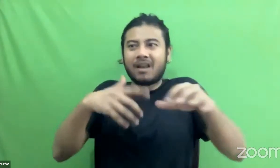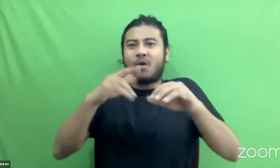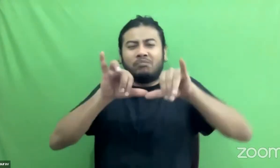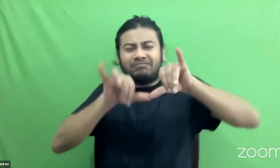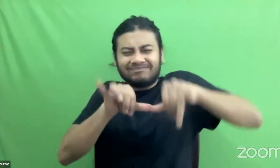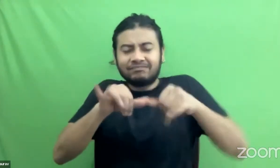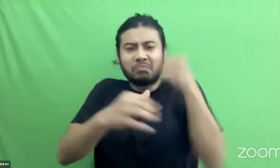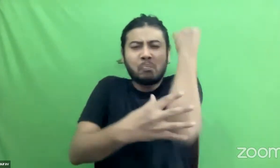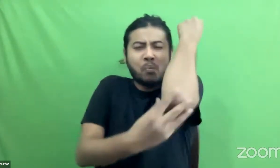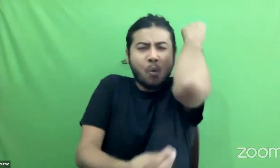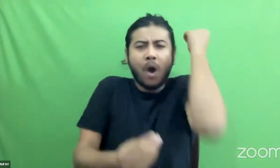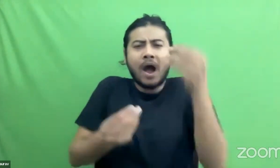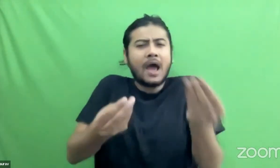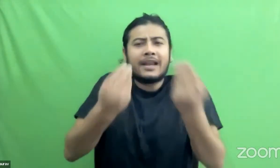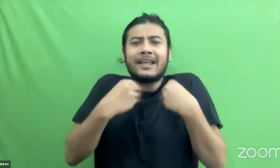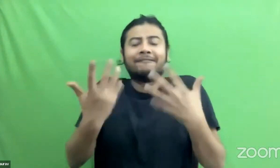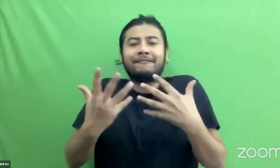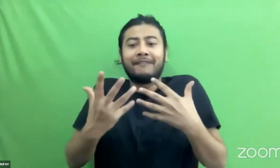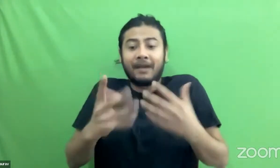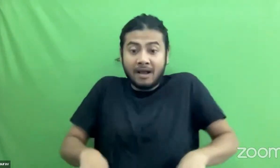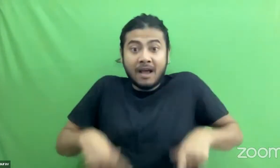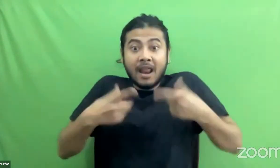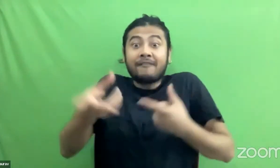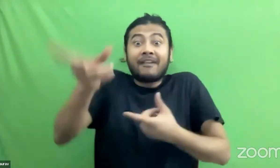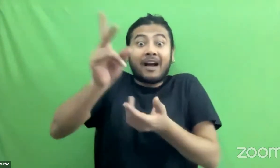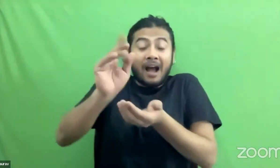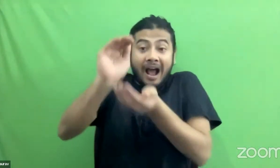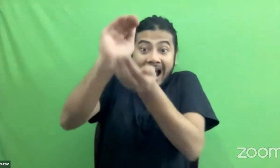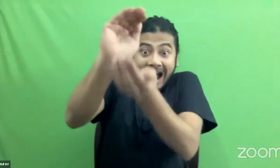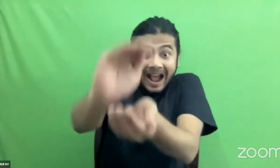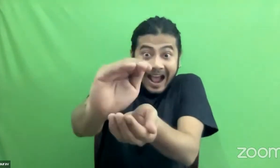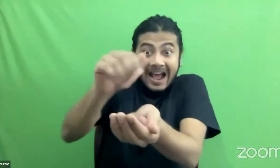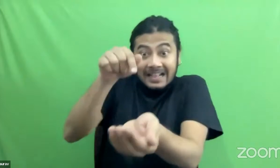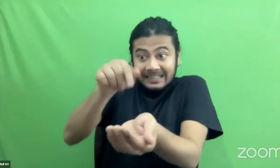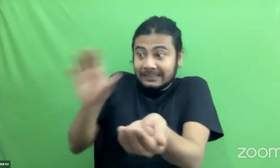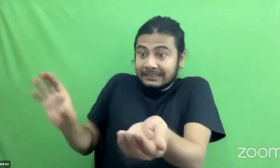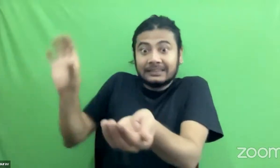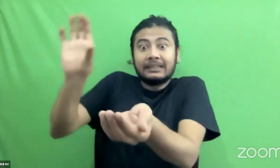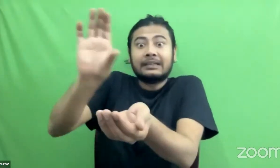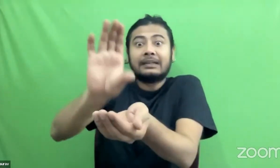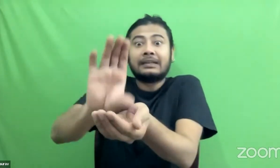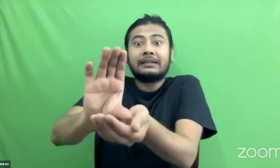You will not land up into an animal species in the next birth.